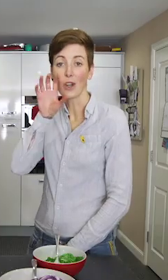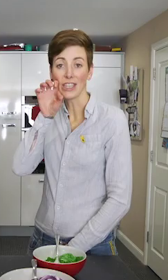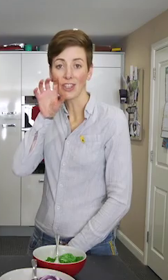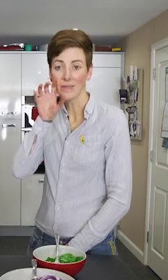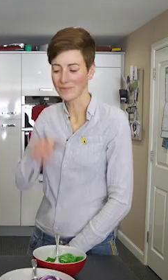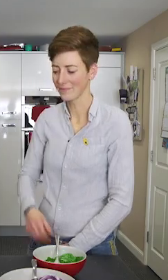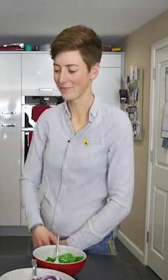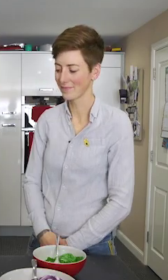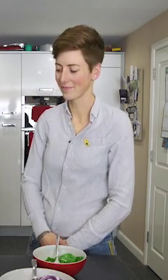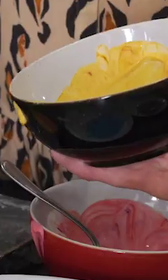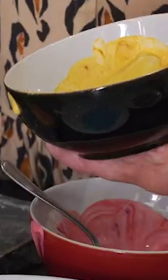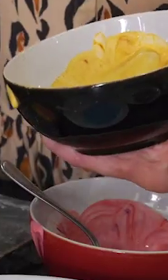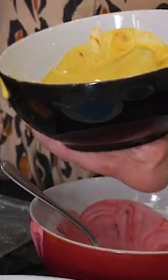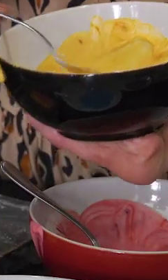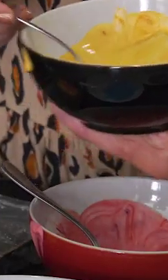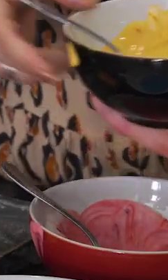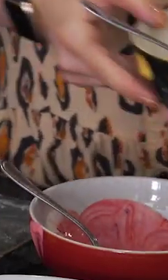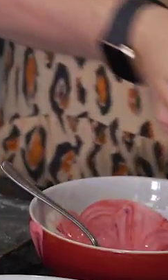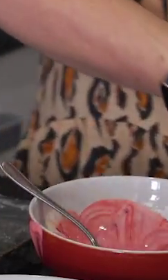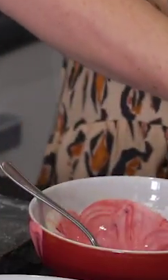then orange,